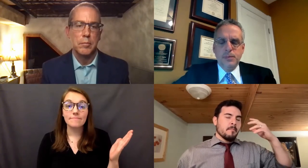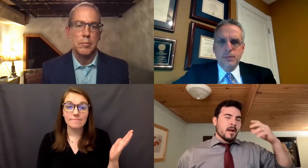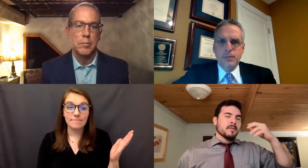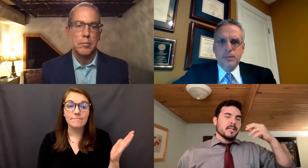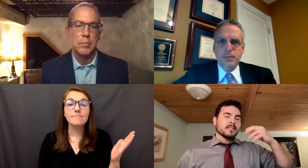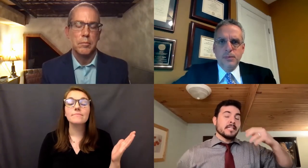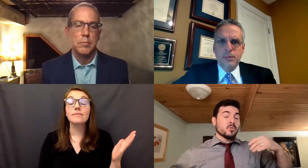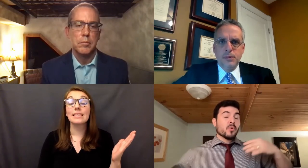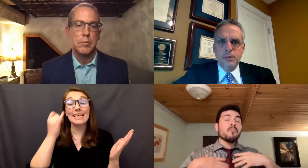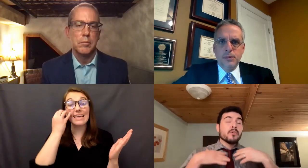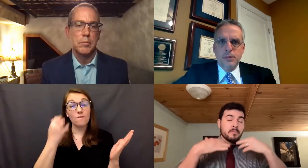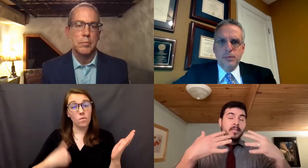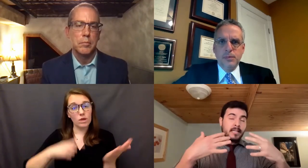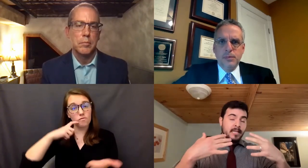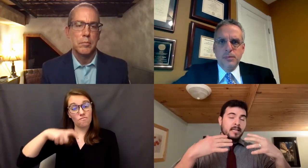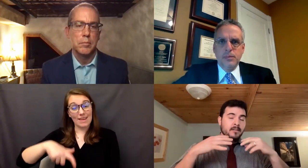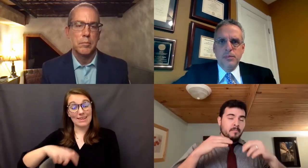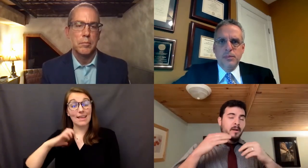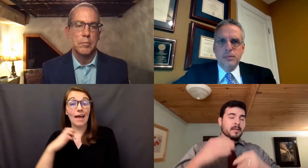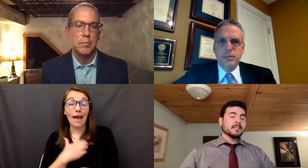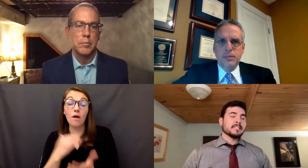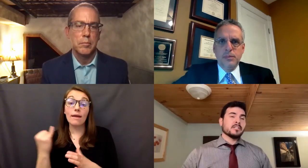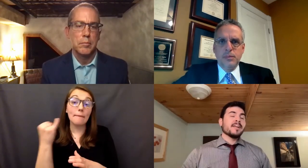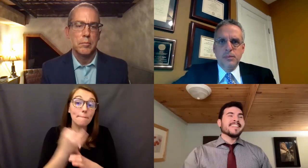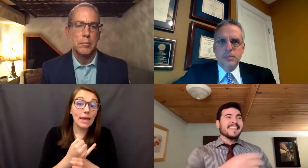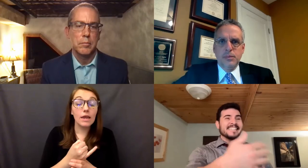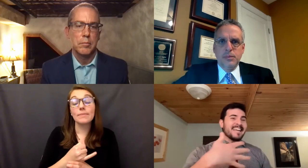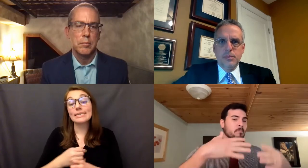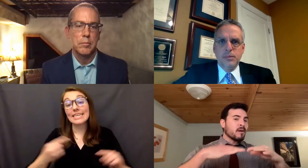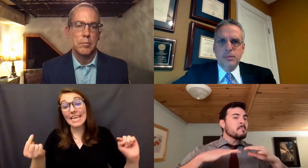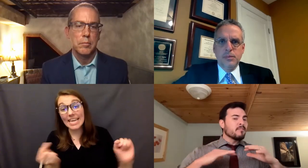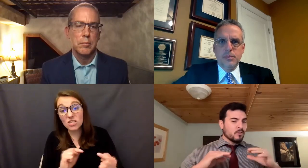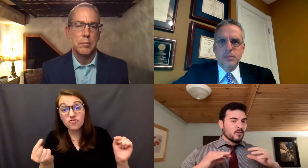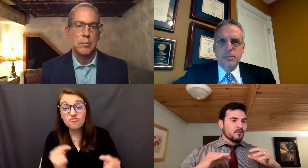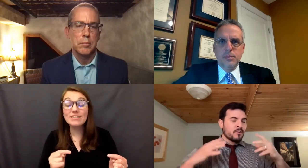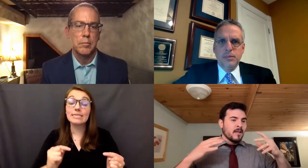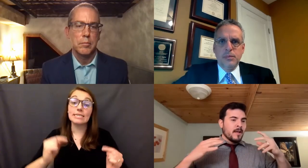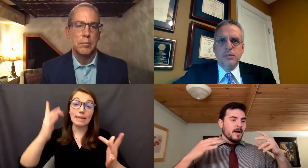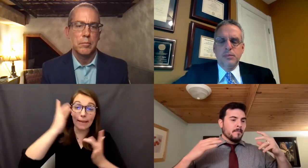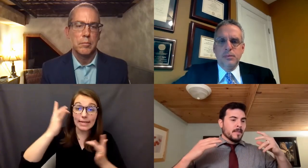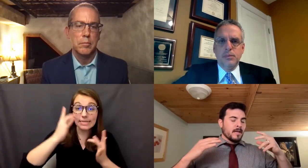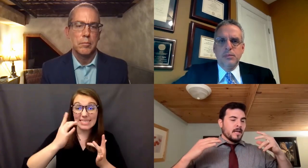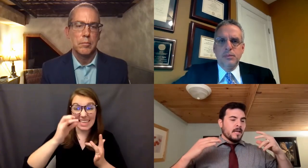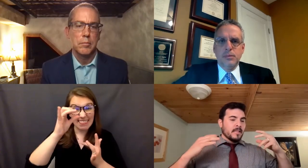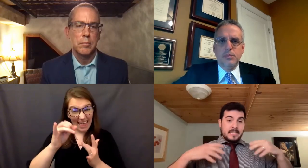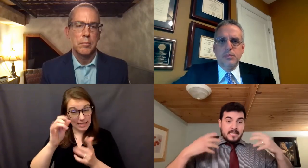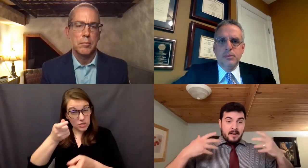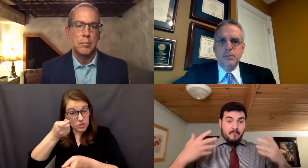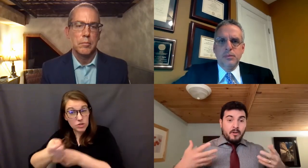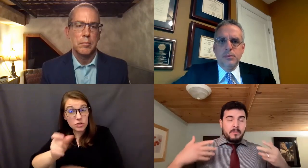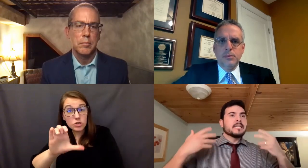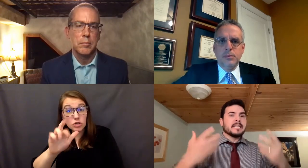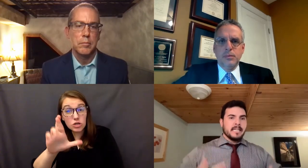that impairment, illness, and injury, or vulnerability to impairment, illness, and injury, that is not a primeval curse.